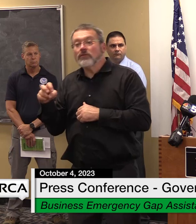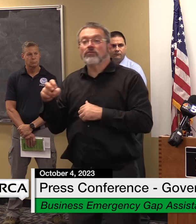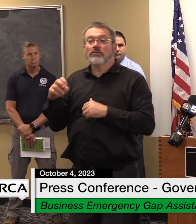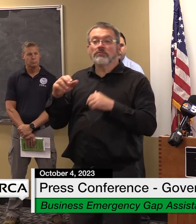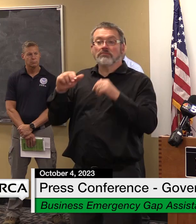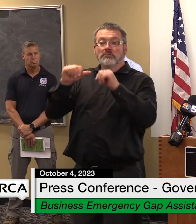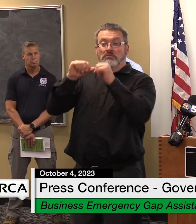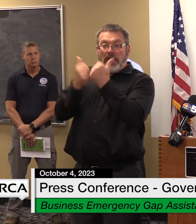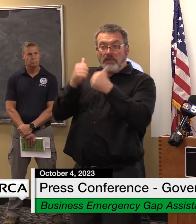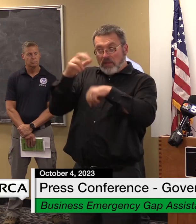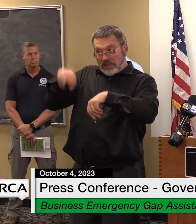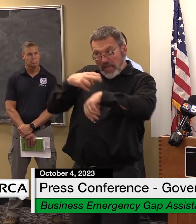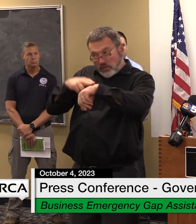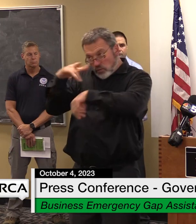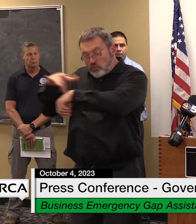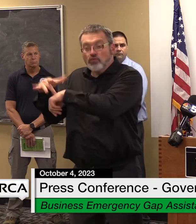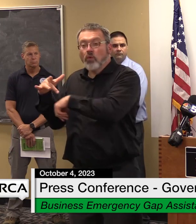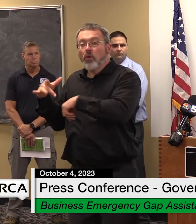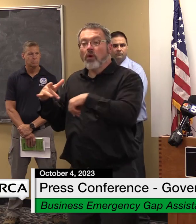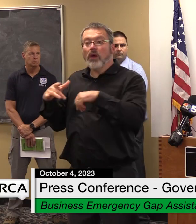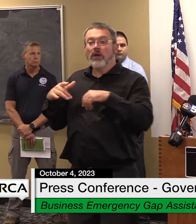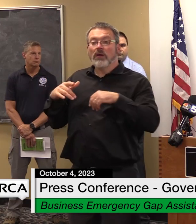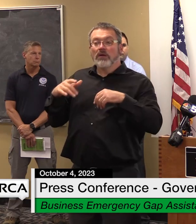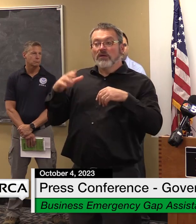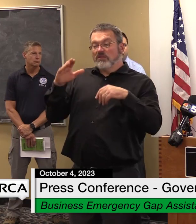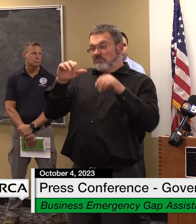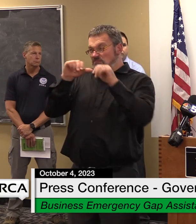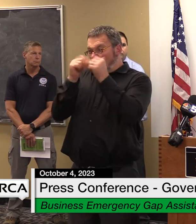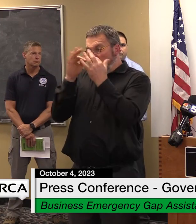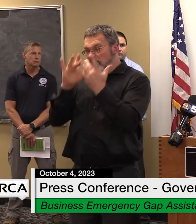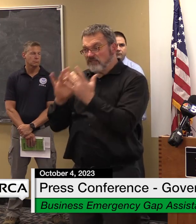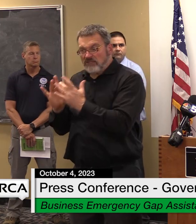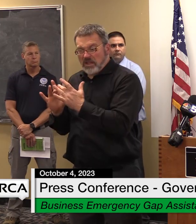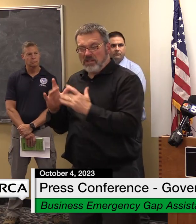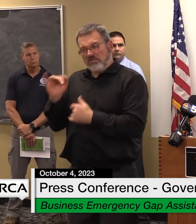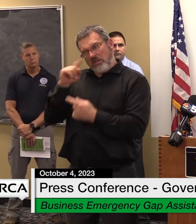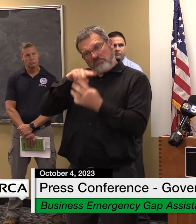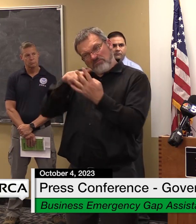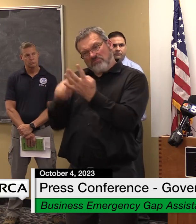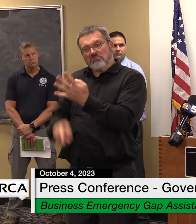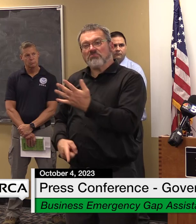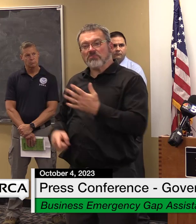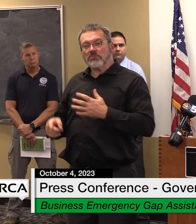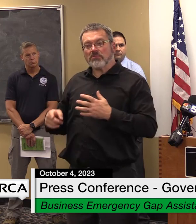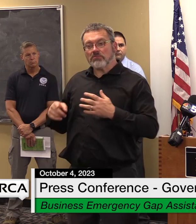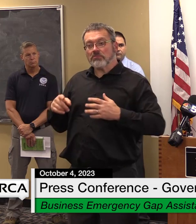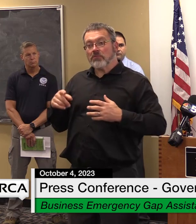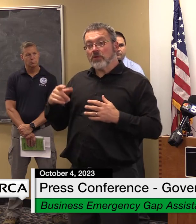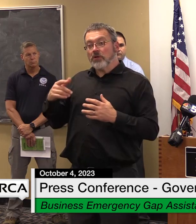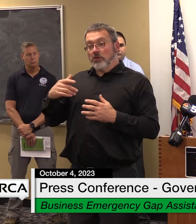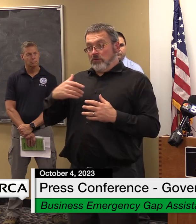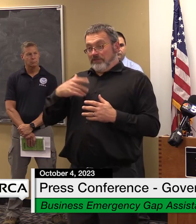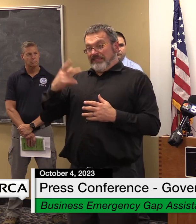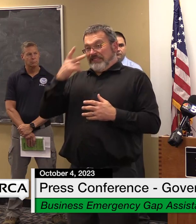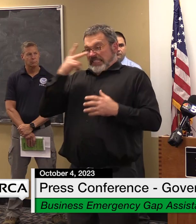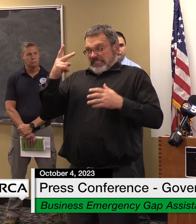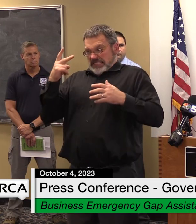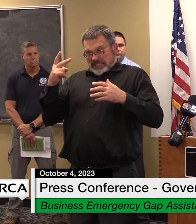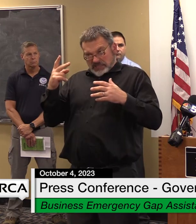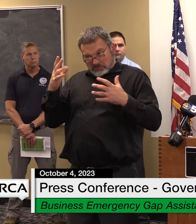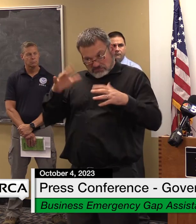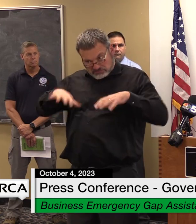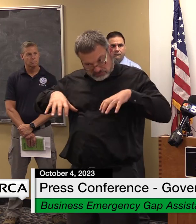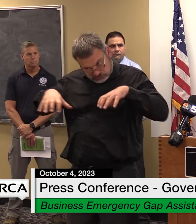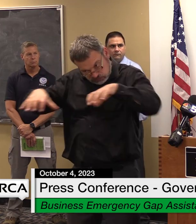of Digital Services, among several others. And we really had two functions: find the debris and remove the debris.